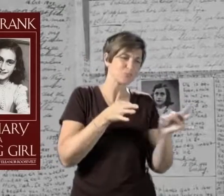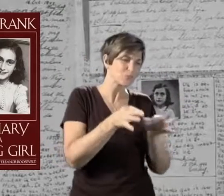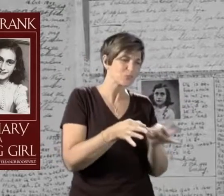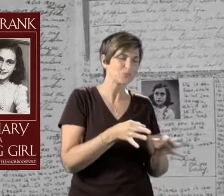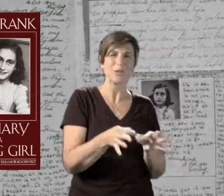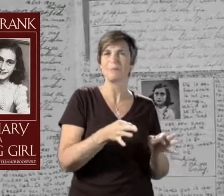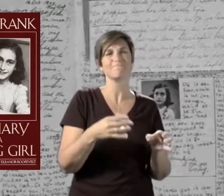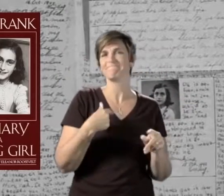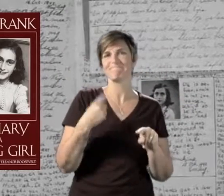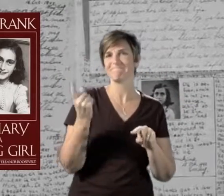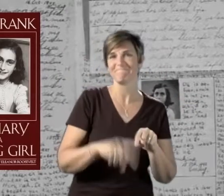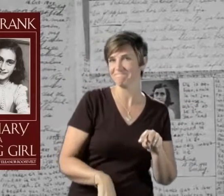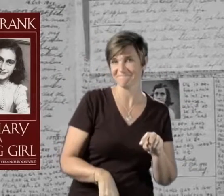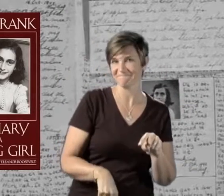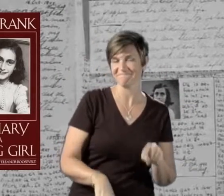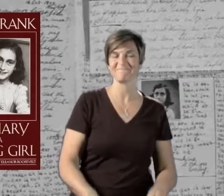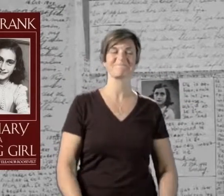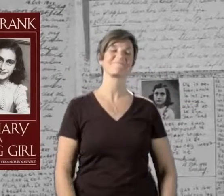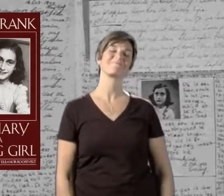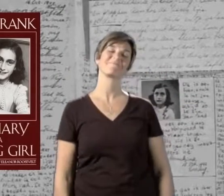I'm going up to the attic in a minute.